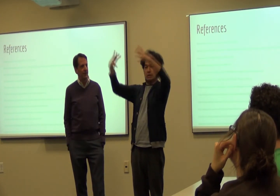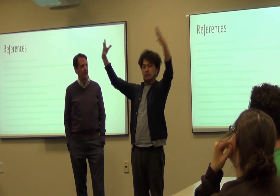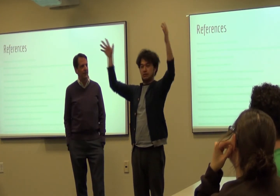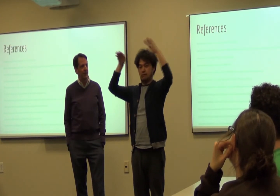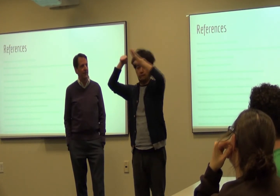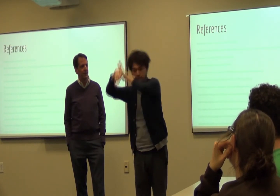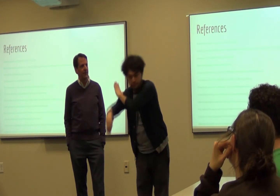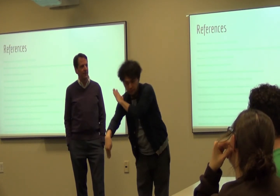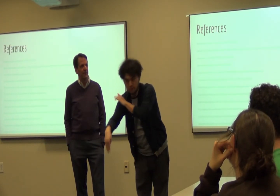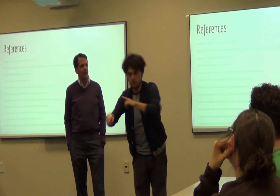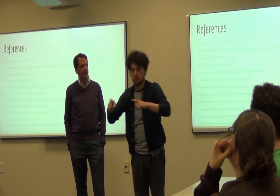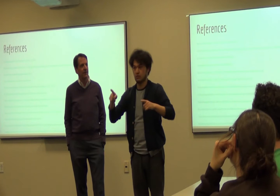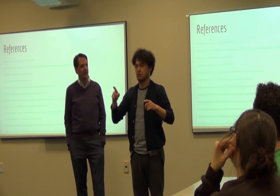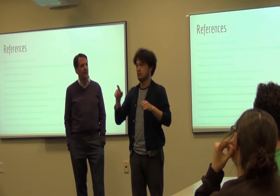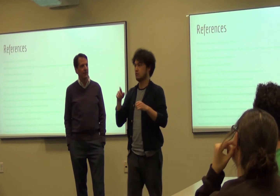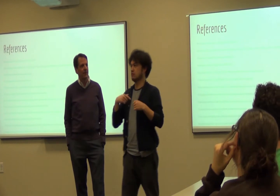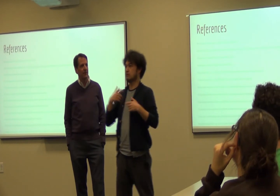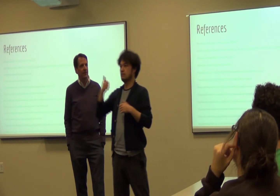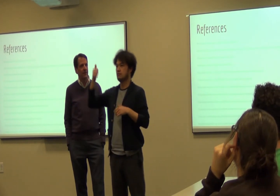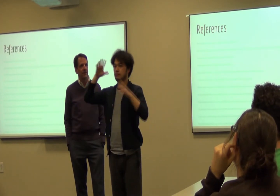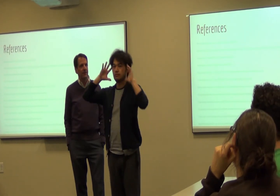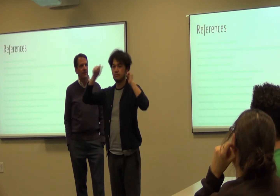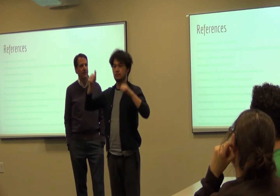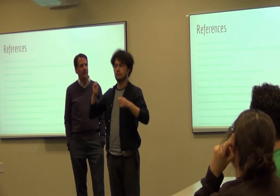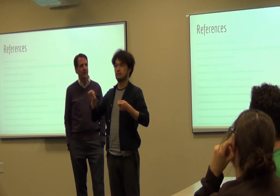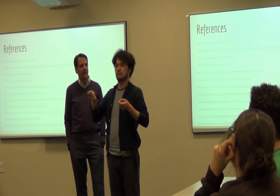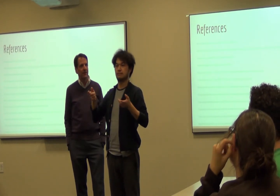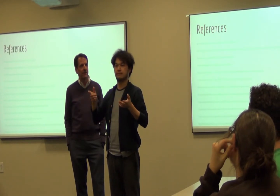go to university, or, you know, maybe,